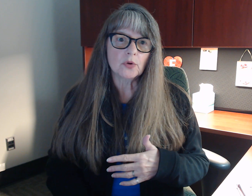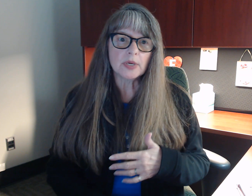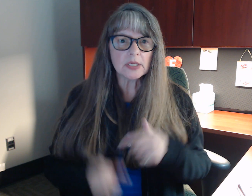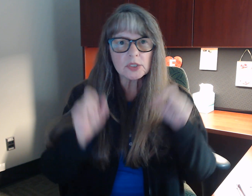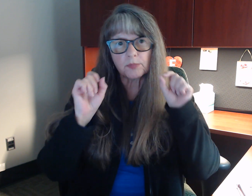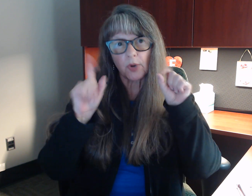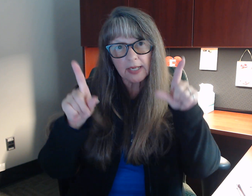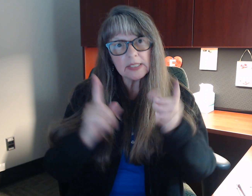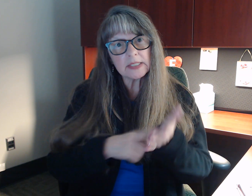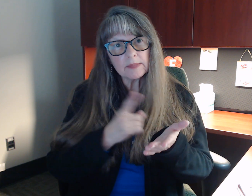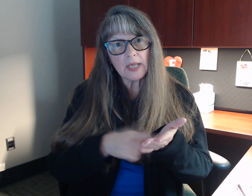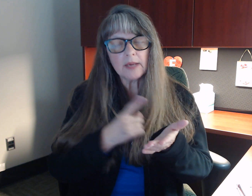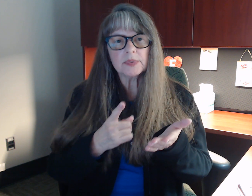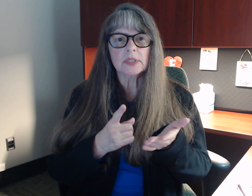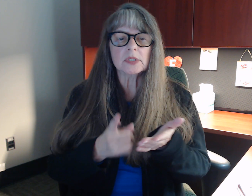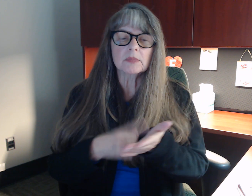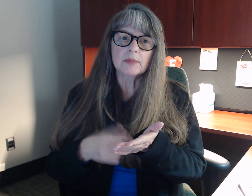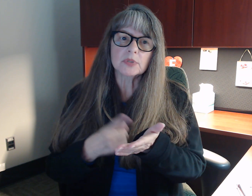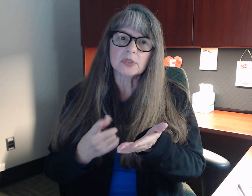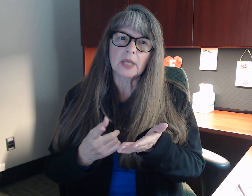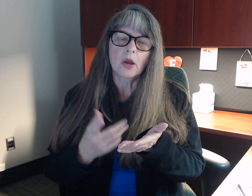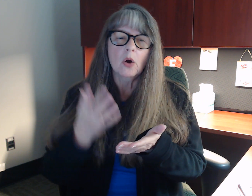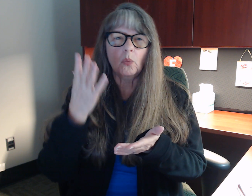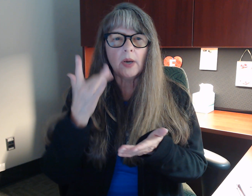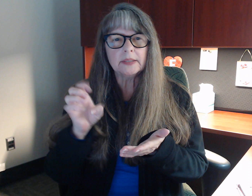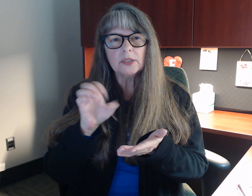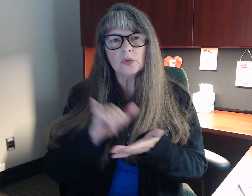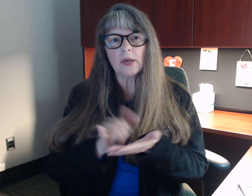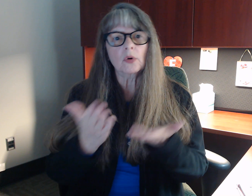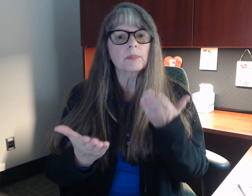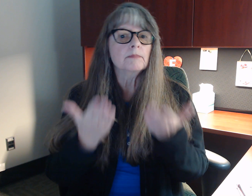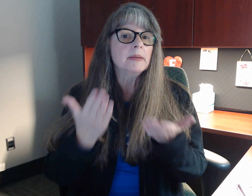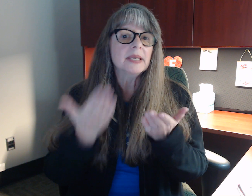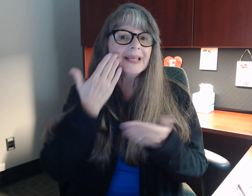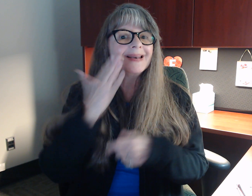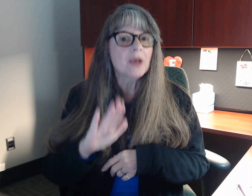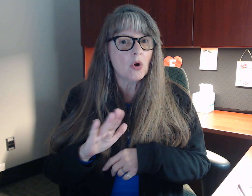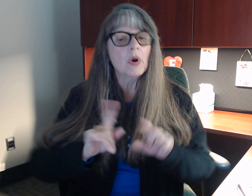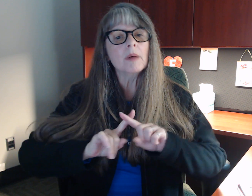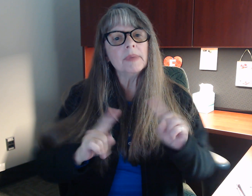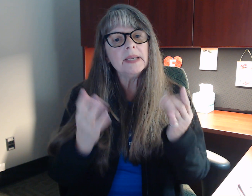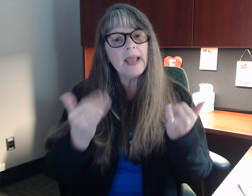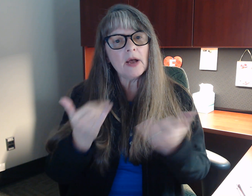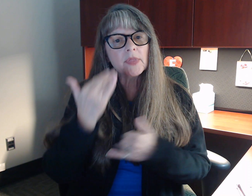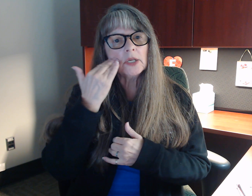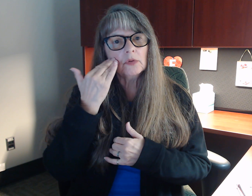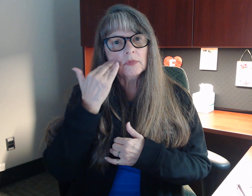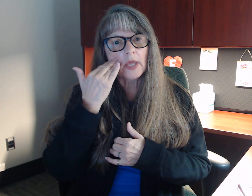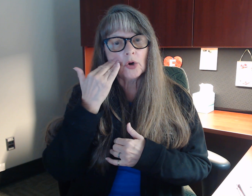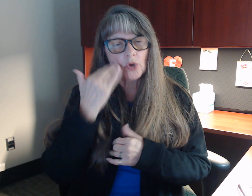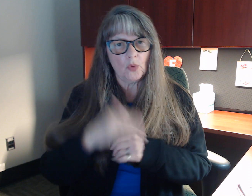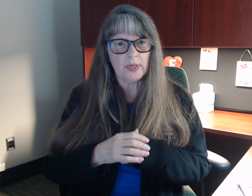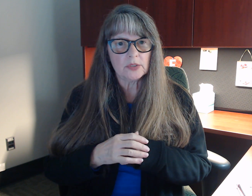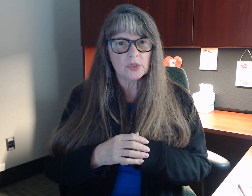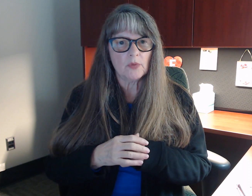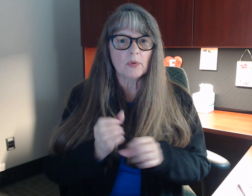is surprising sometimes, and sometimes it's like, why did they do that? Or maybe they didn't know, but now they are knowing. So they were making